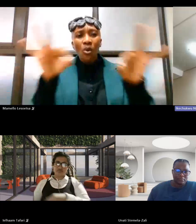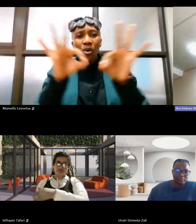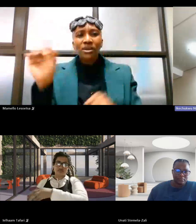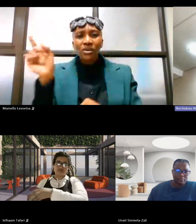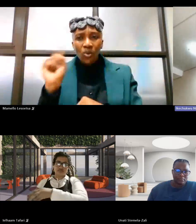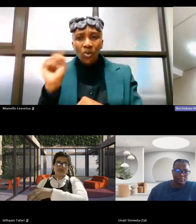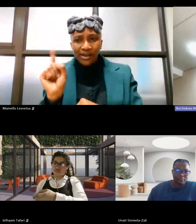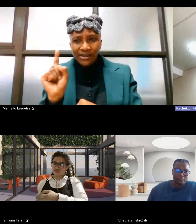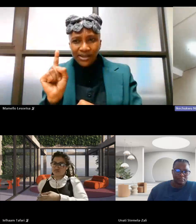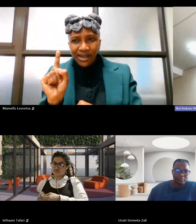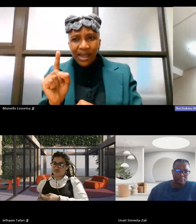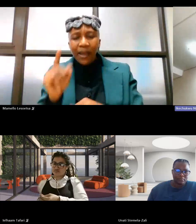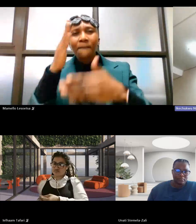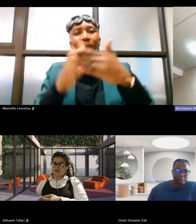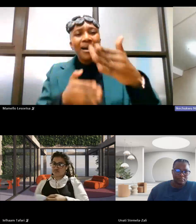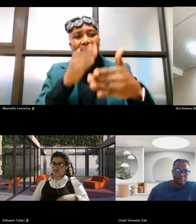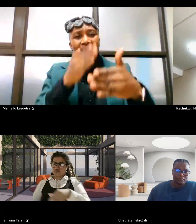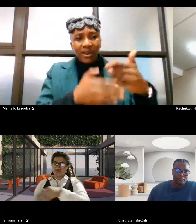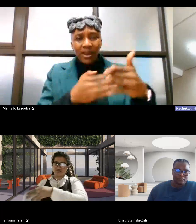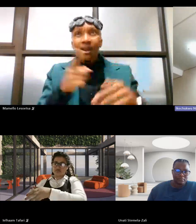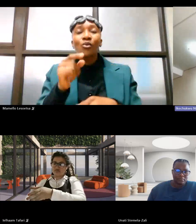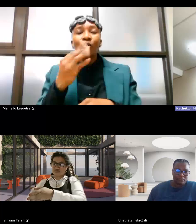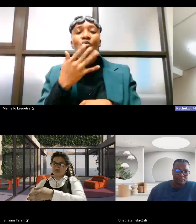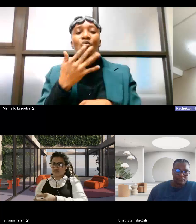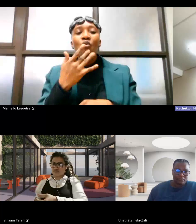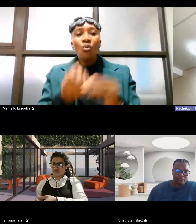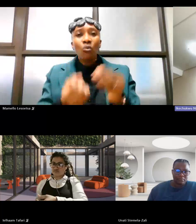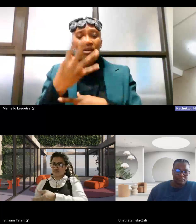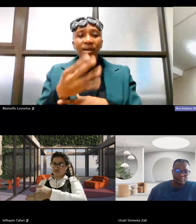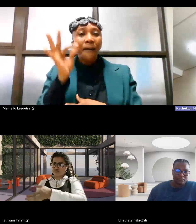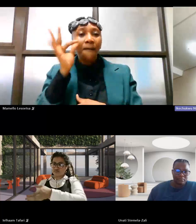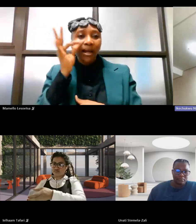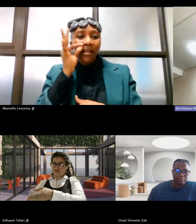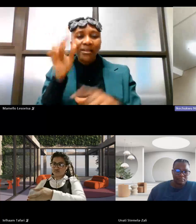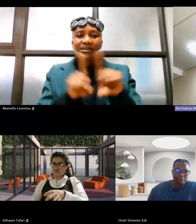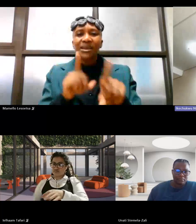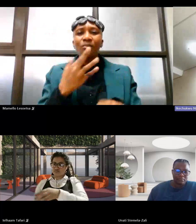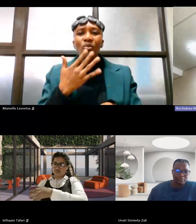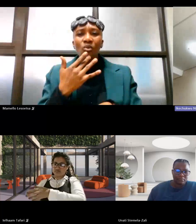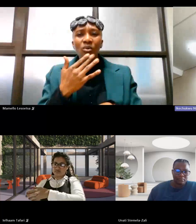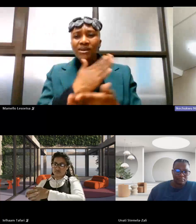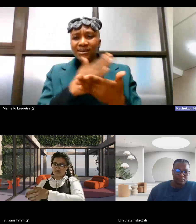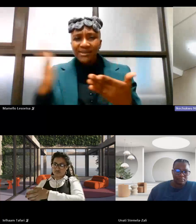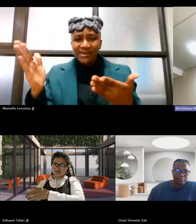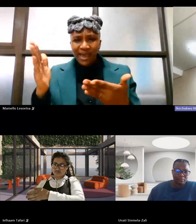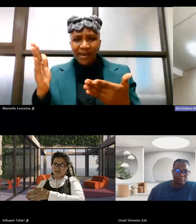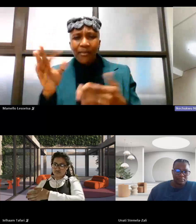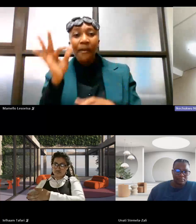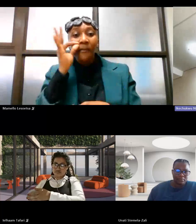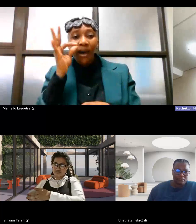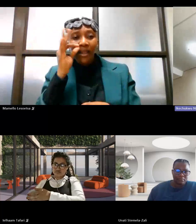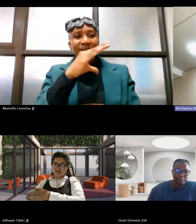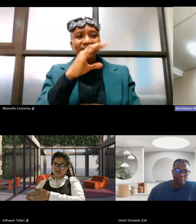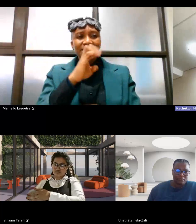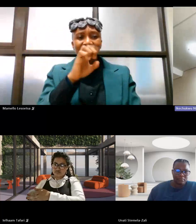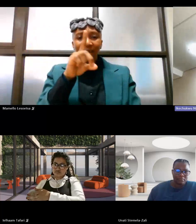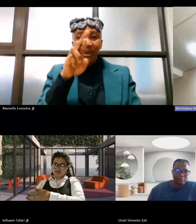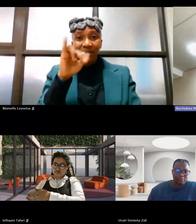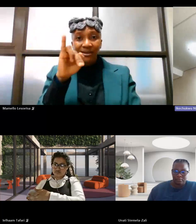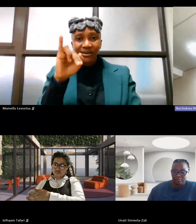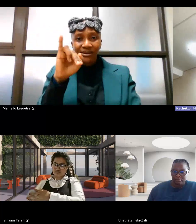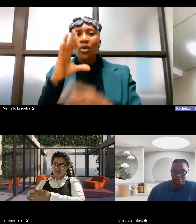Bali, and there was someone who mentioned it in the chat, I think in Bali and Cedric, where we talked about